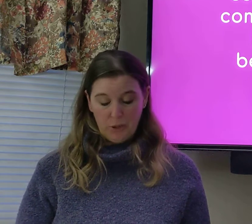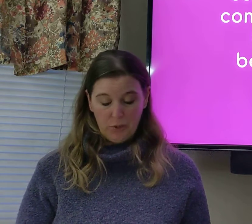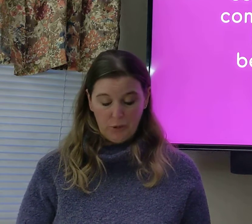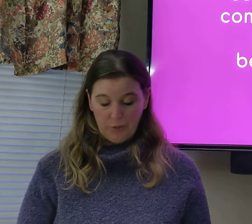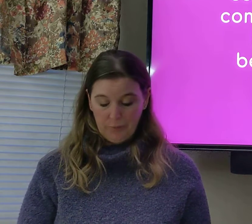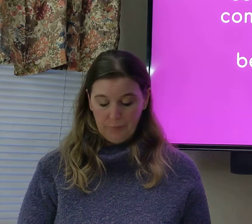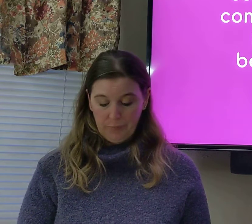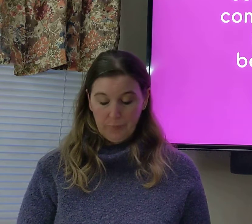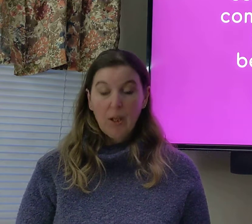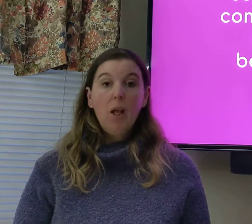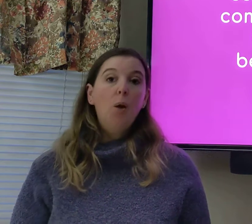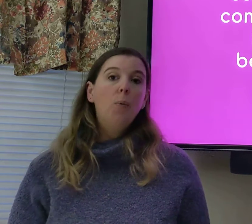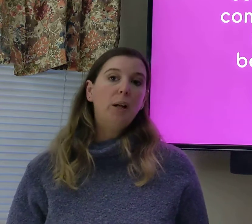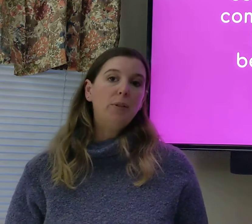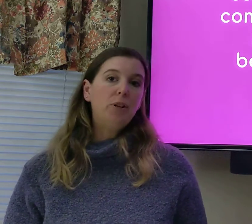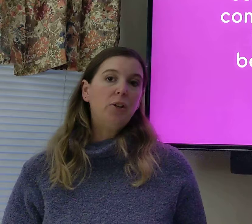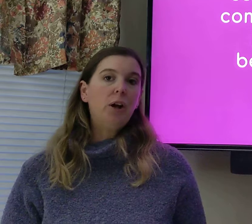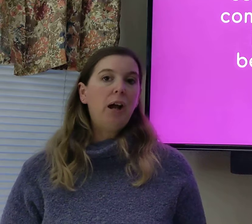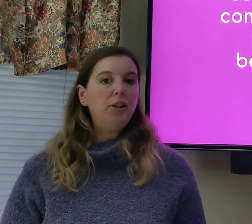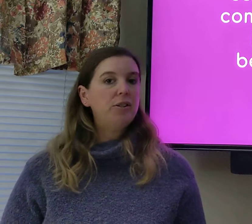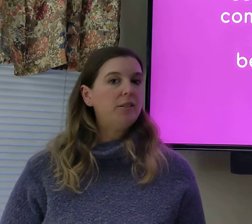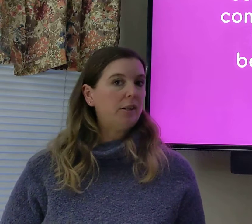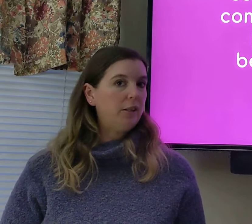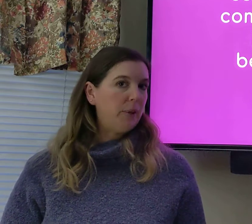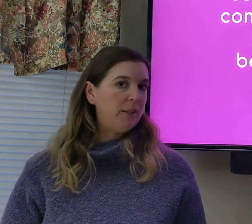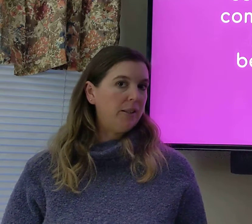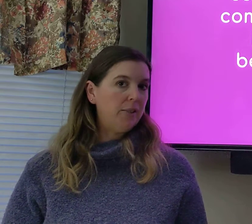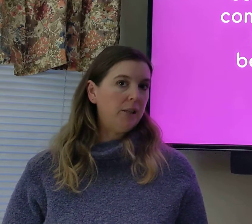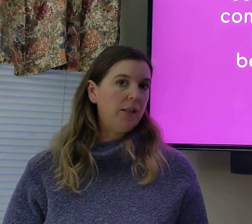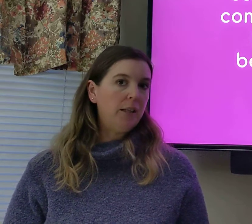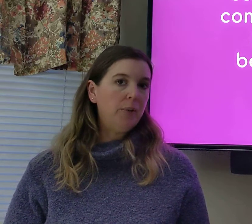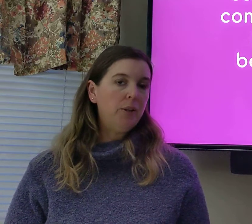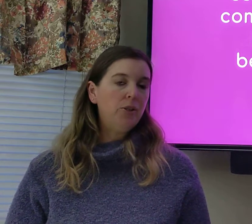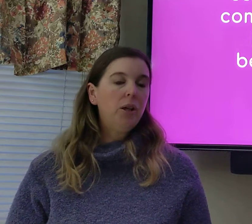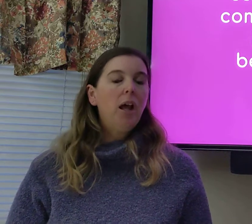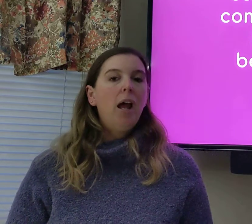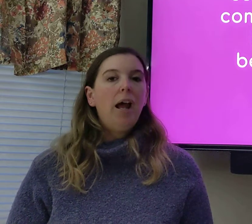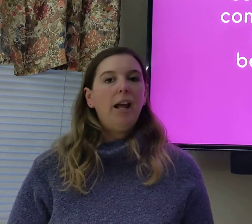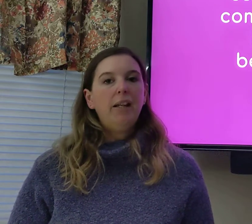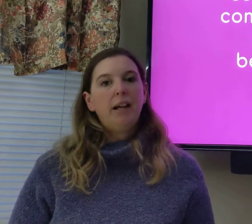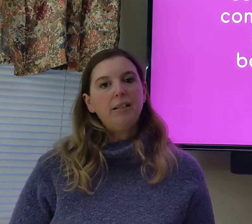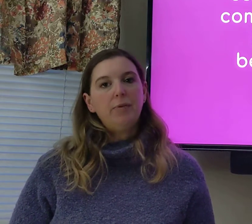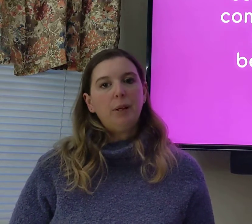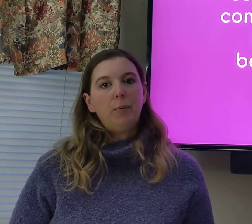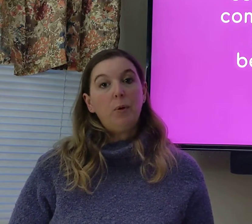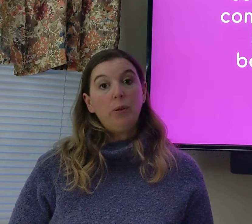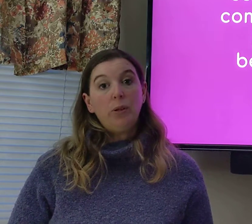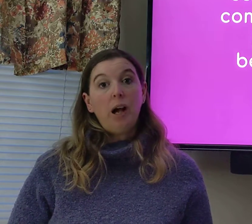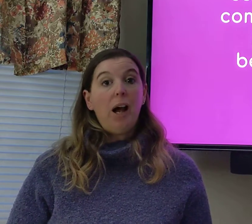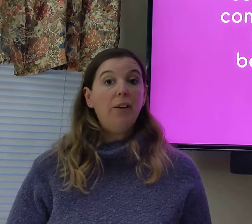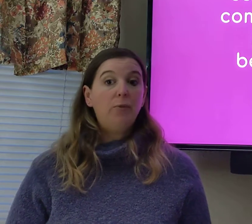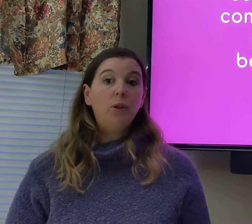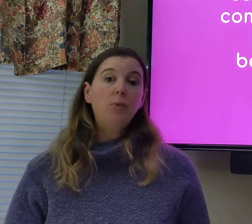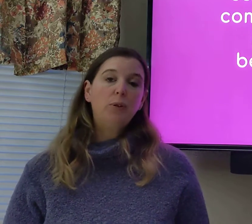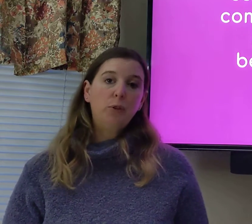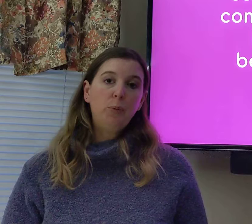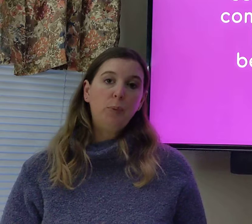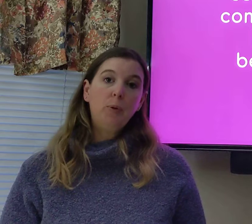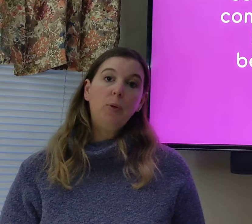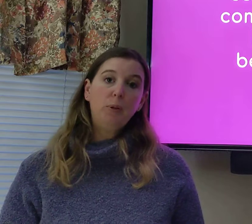children. When I was younger, I actually studied the basics of sign language. And as I've become older, I've worked with a few people who use